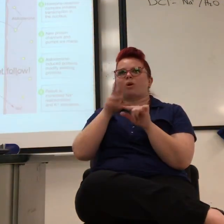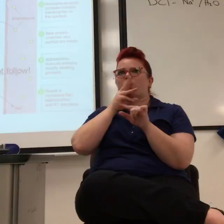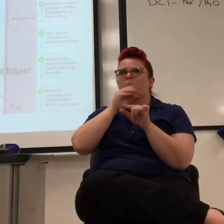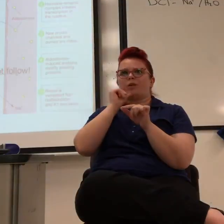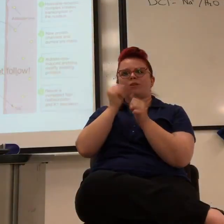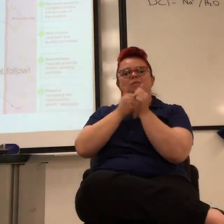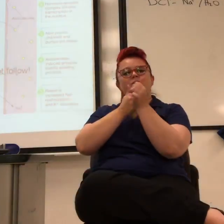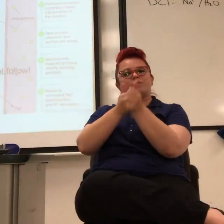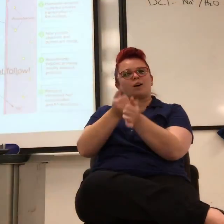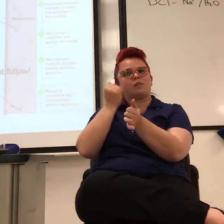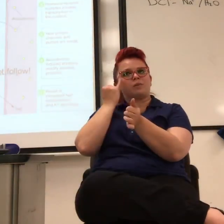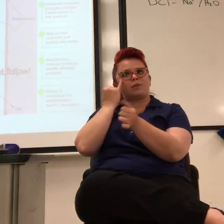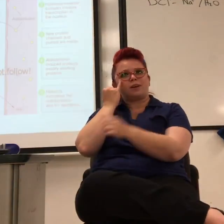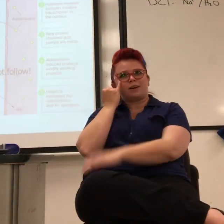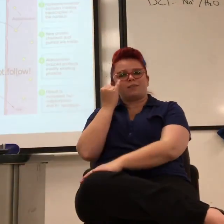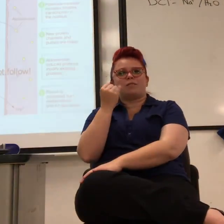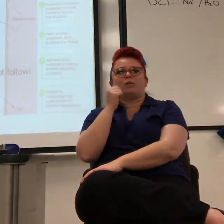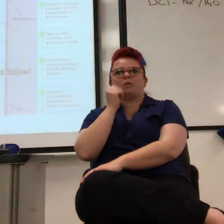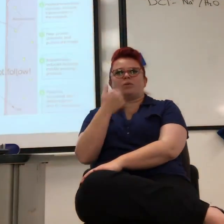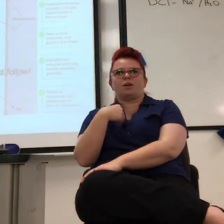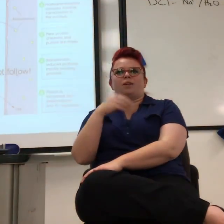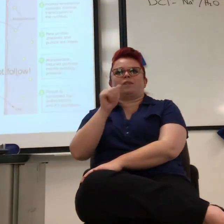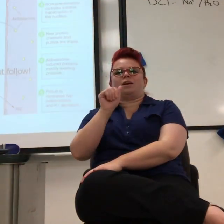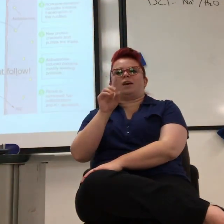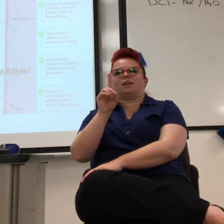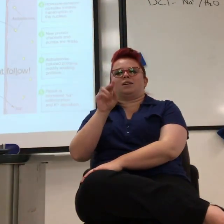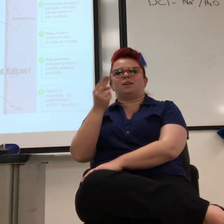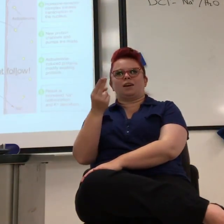ADH is present. I kind of emphasized that earlier, but